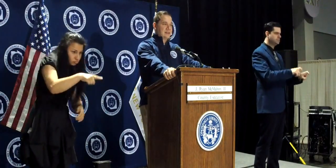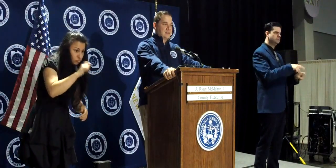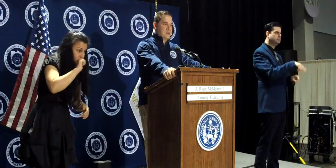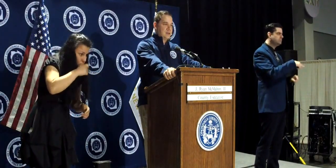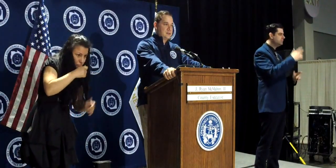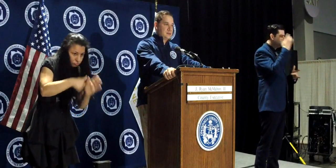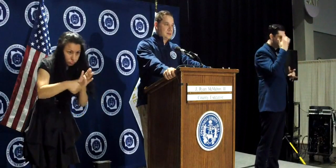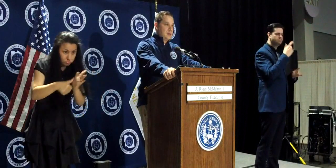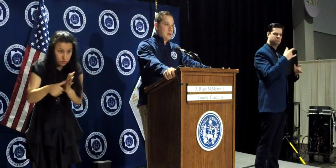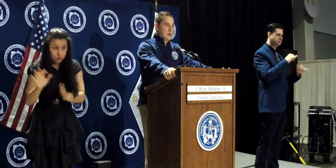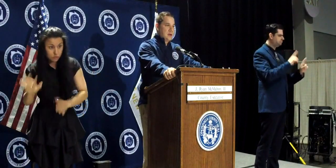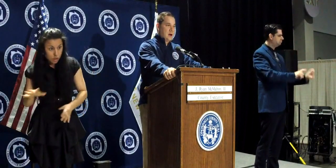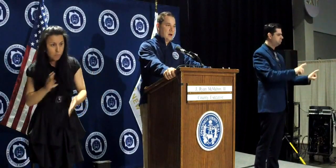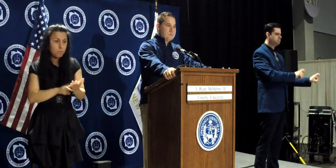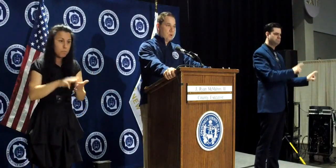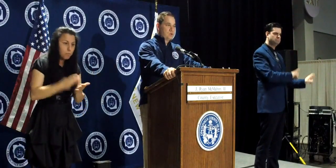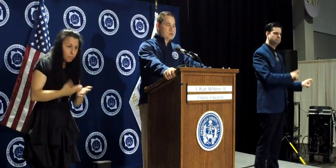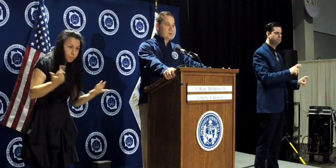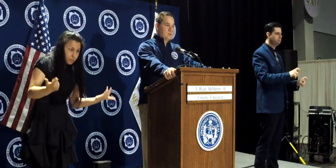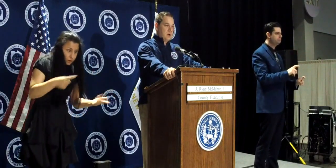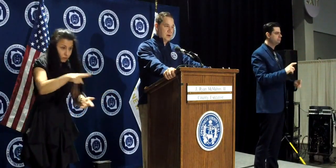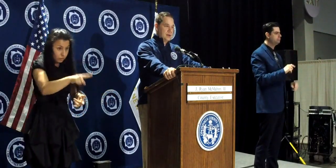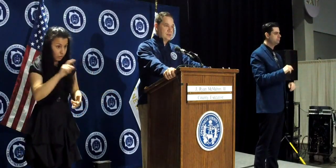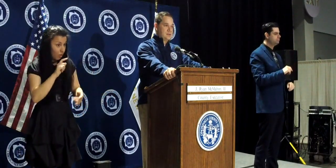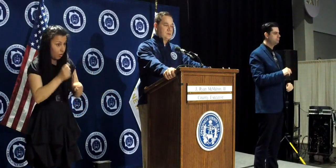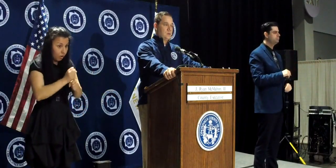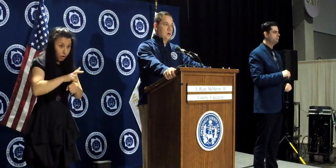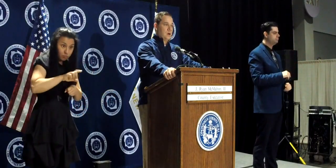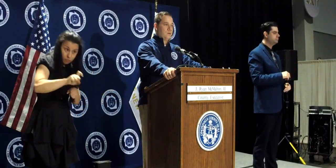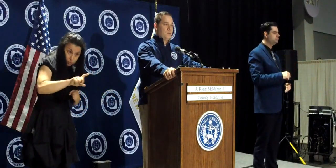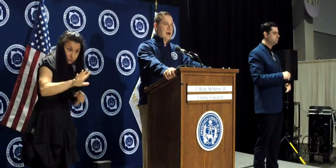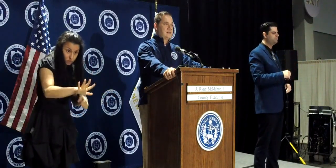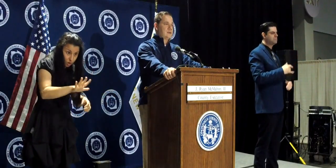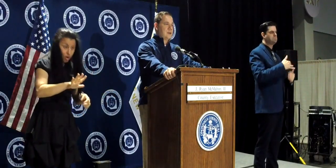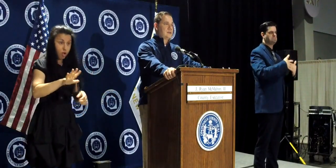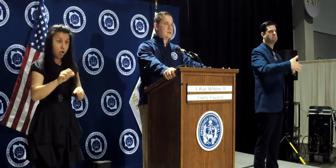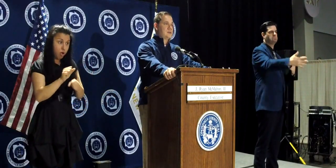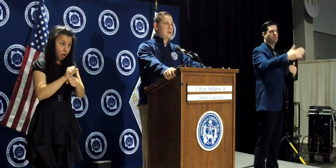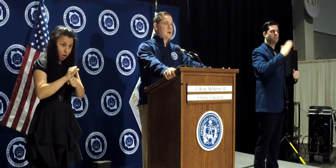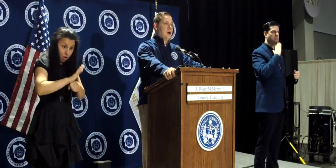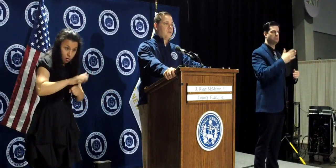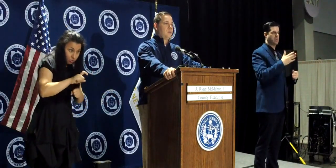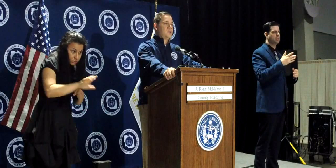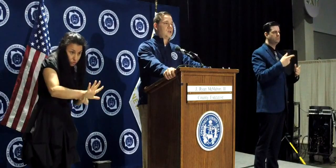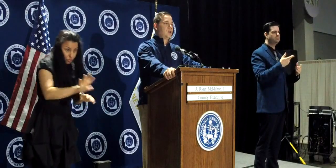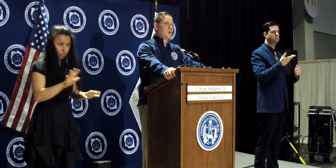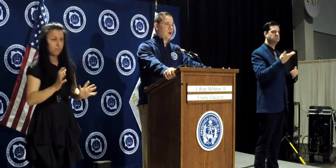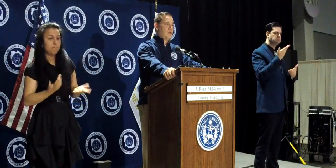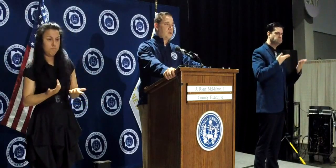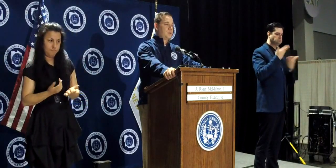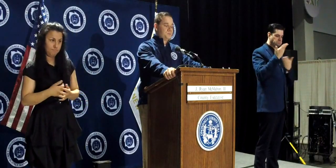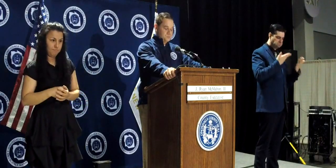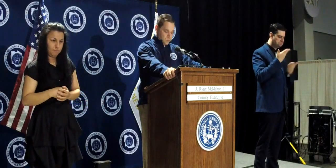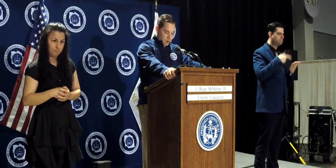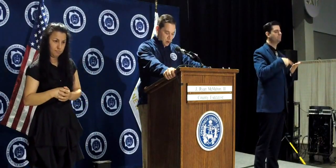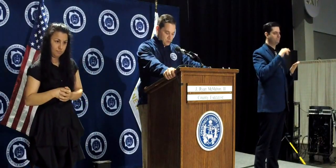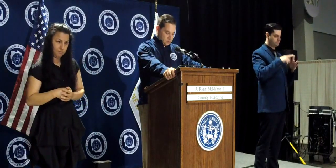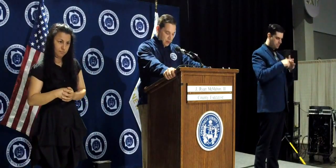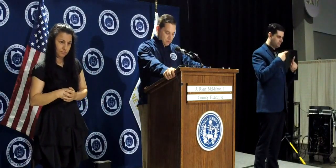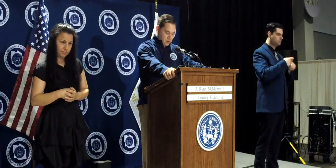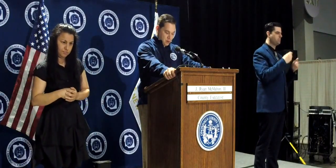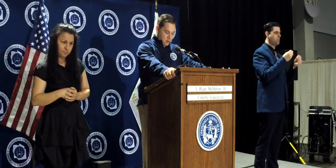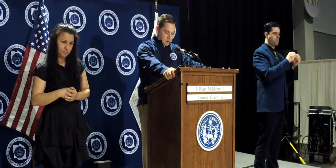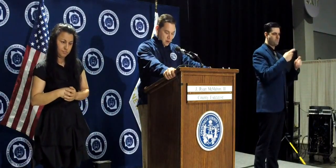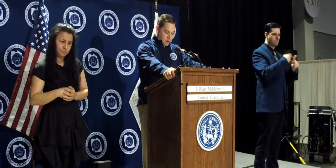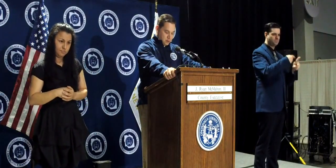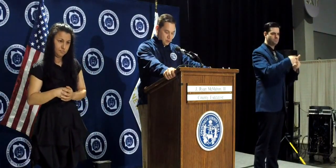to have positive cases. In most of our cases, for positive cases, everybody's going to recover. So